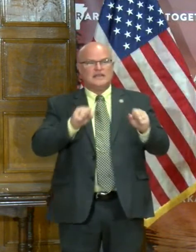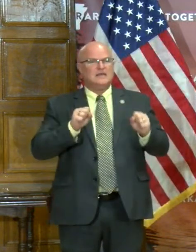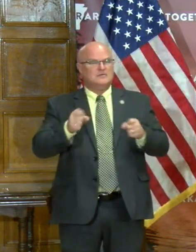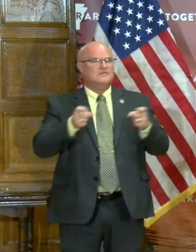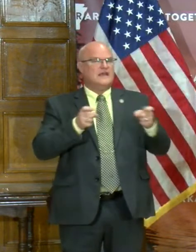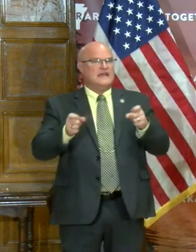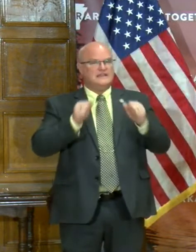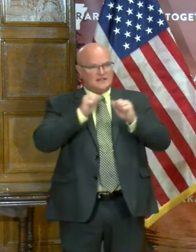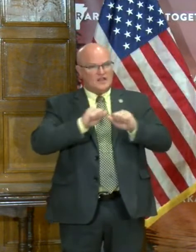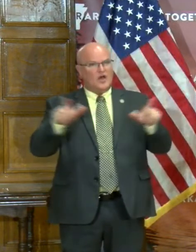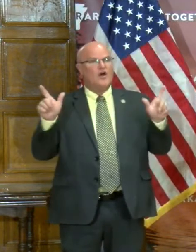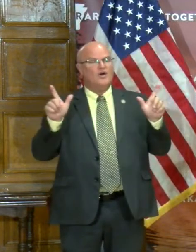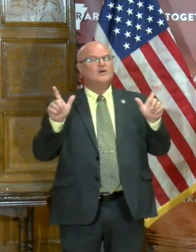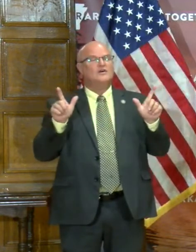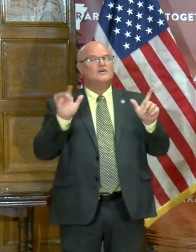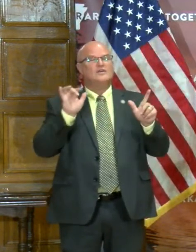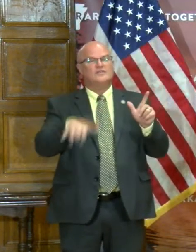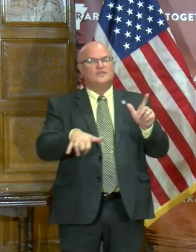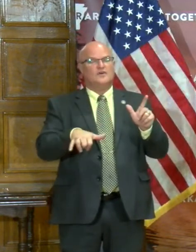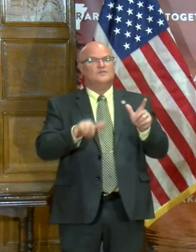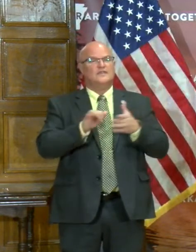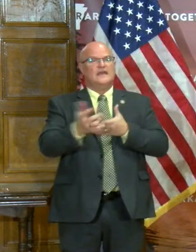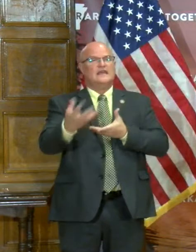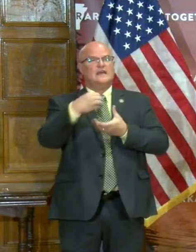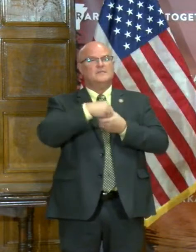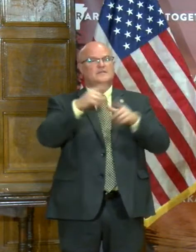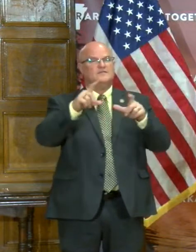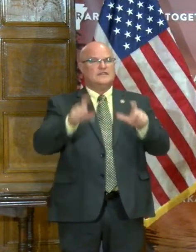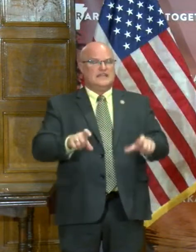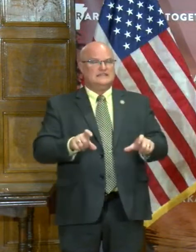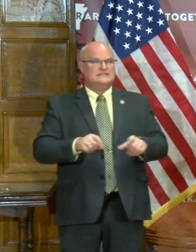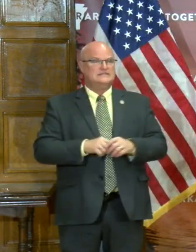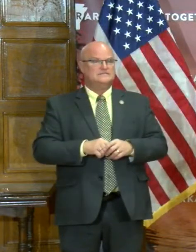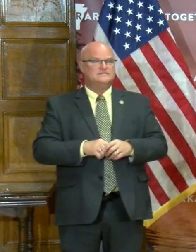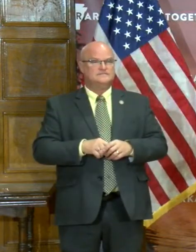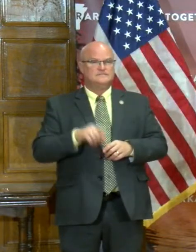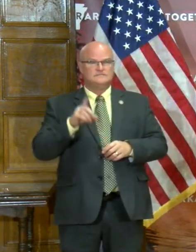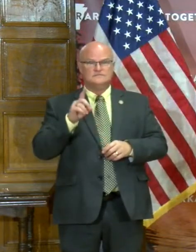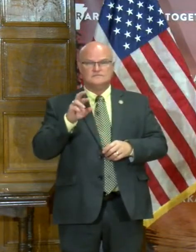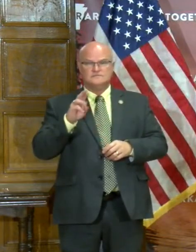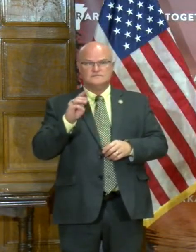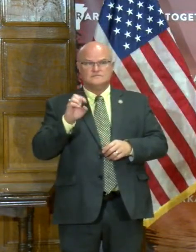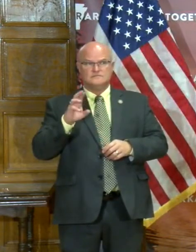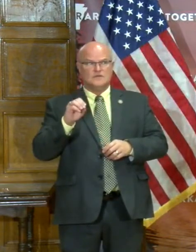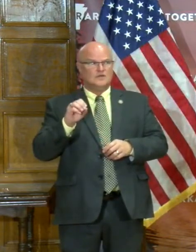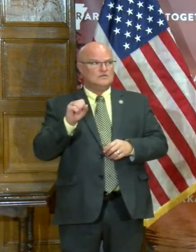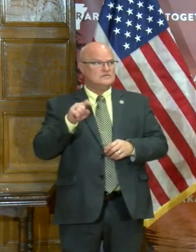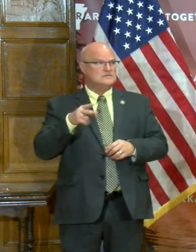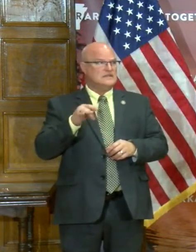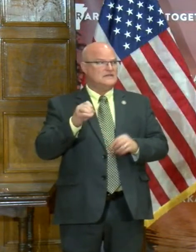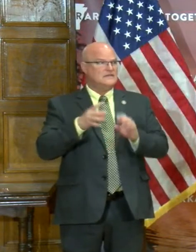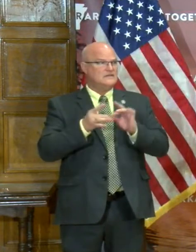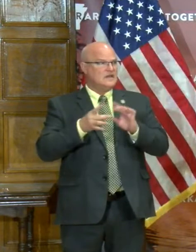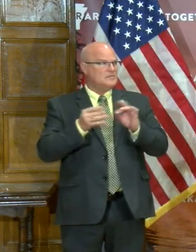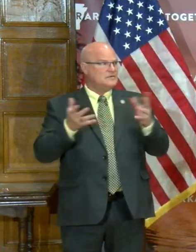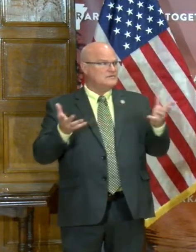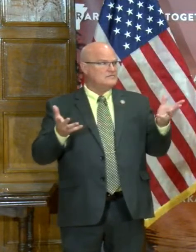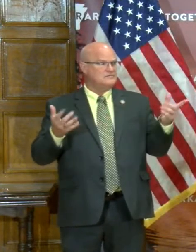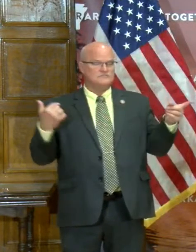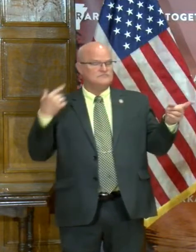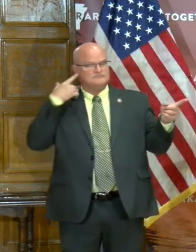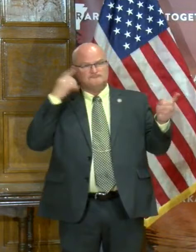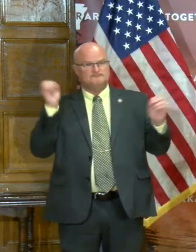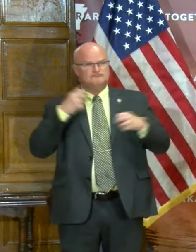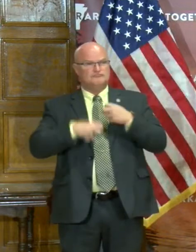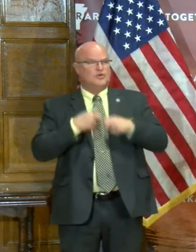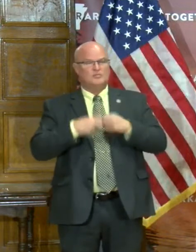of handling all of those that come in for a test. Dr. Romero or Stephanie, did you all have any further comment on that? We've not heard